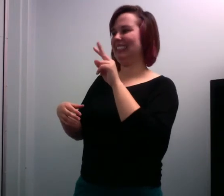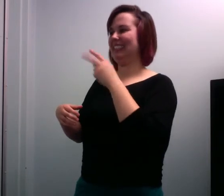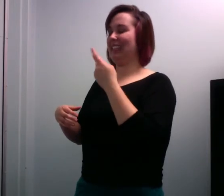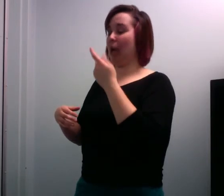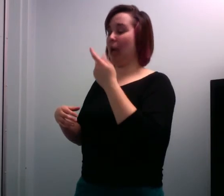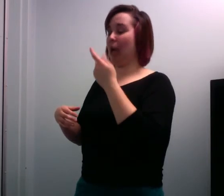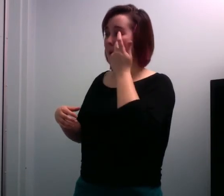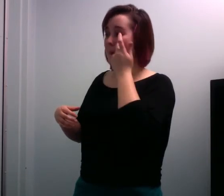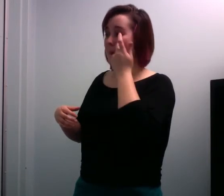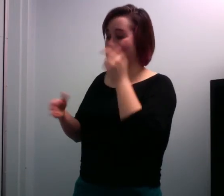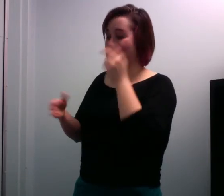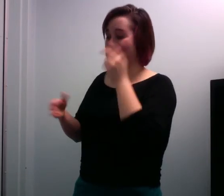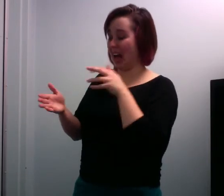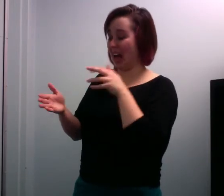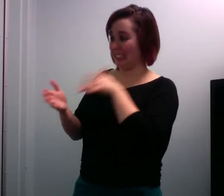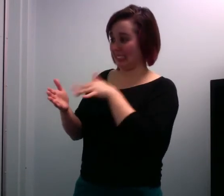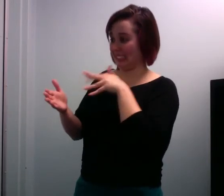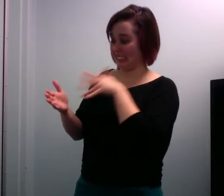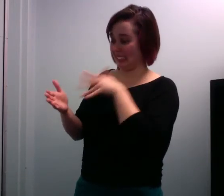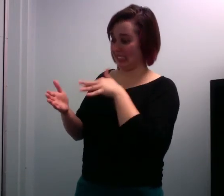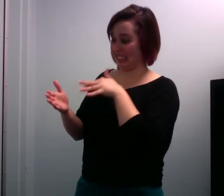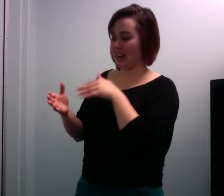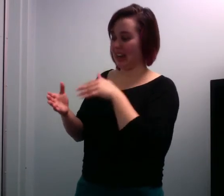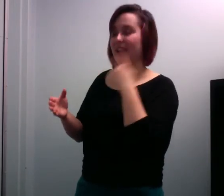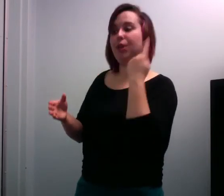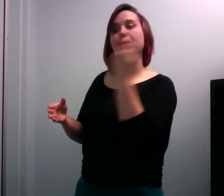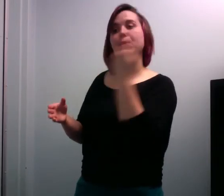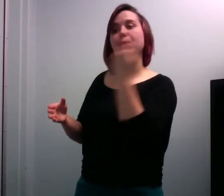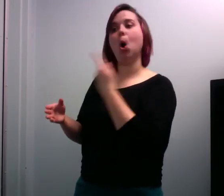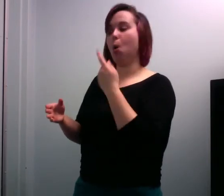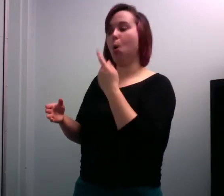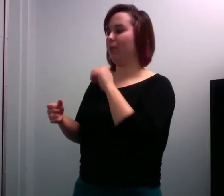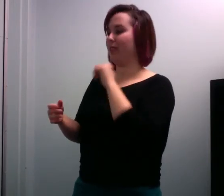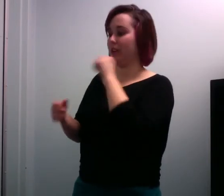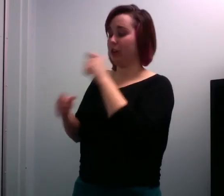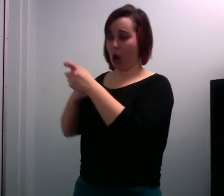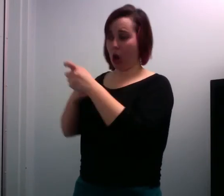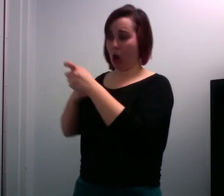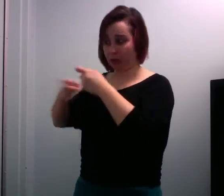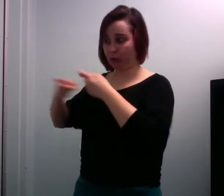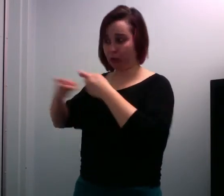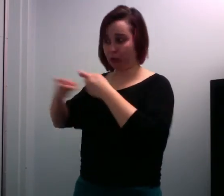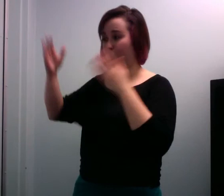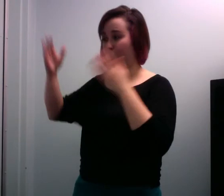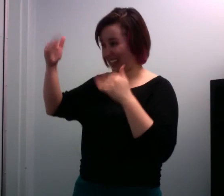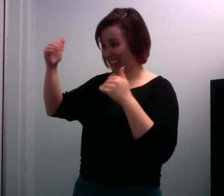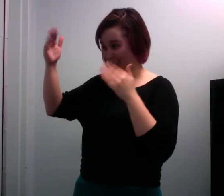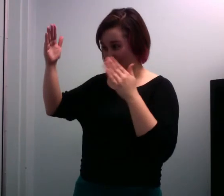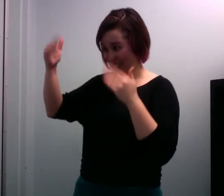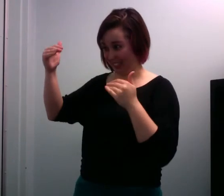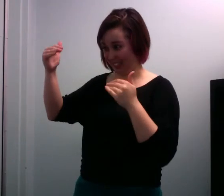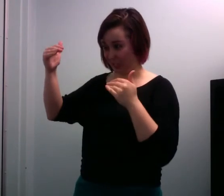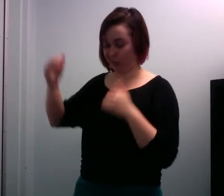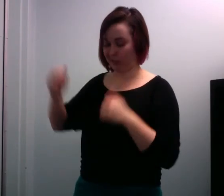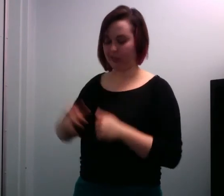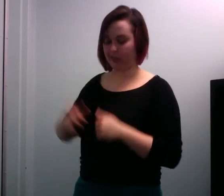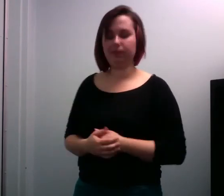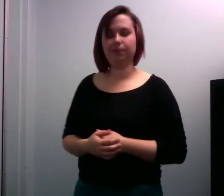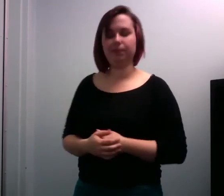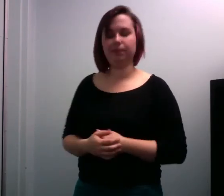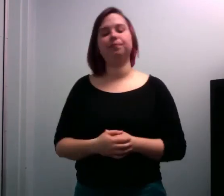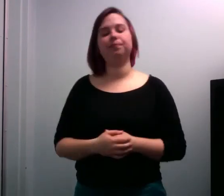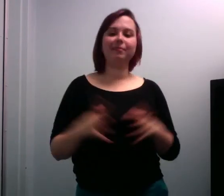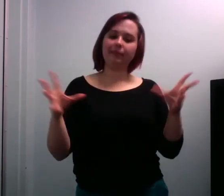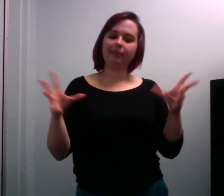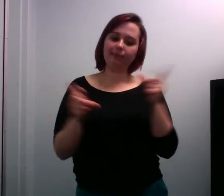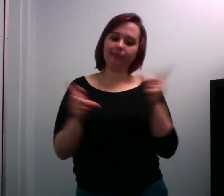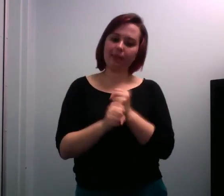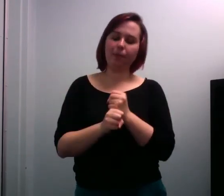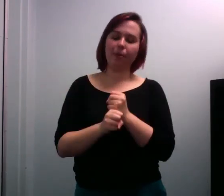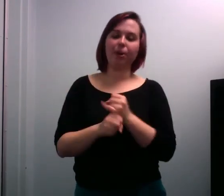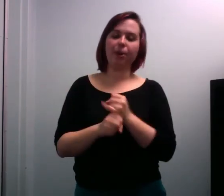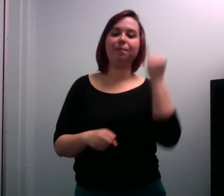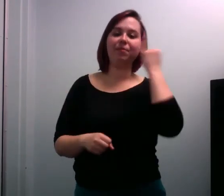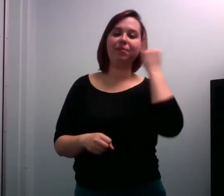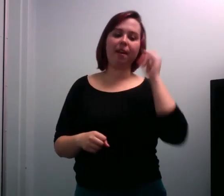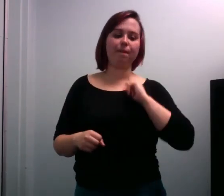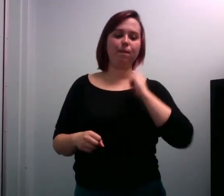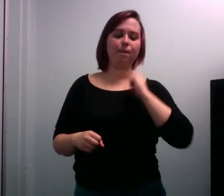being expectations. In summary, if we learn to live with fear as an ally,